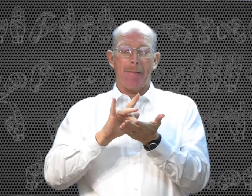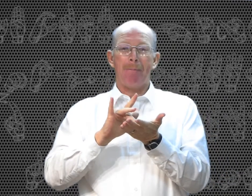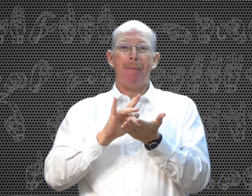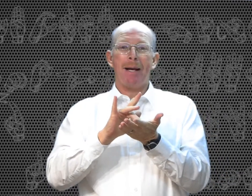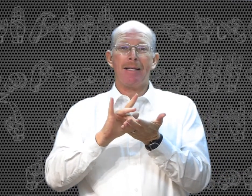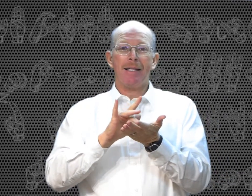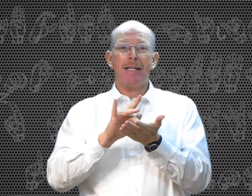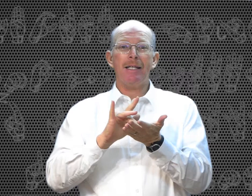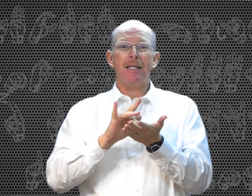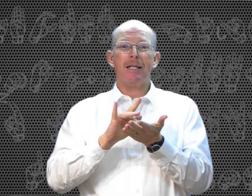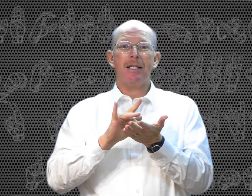medicine,